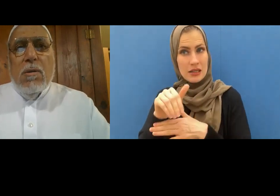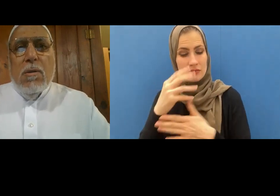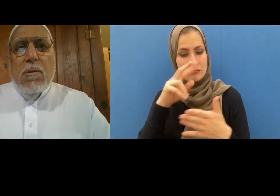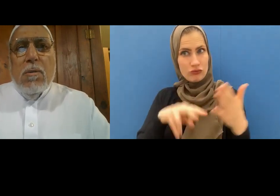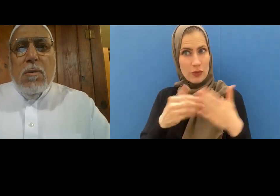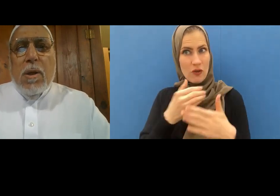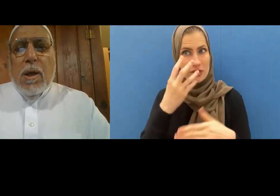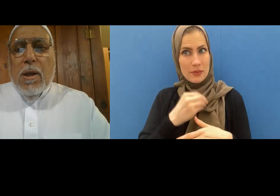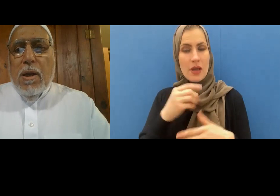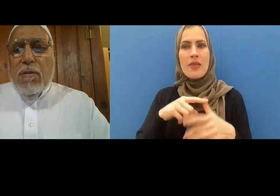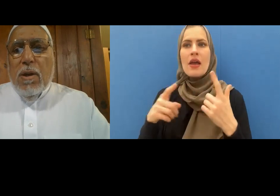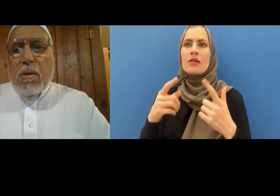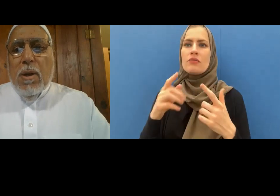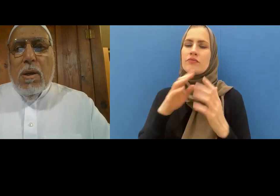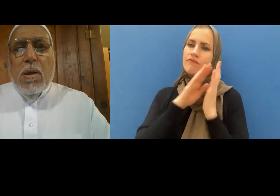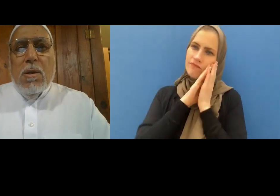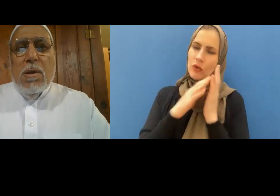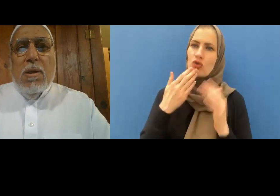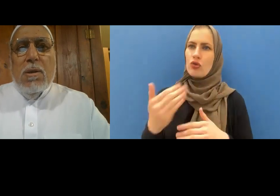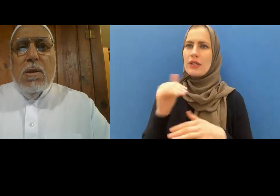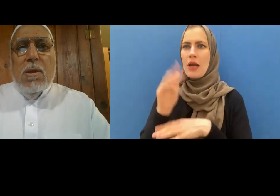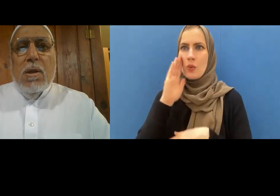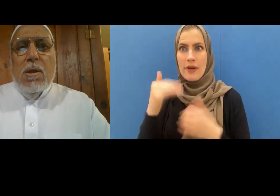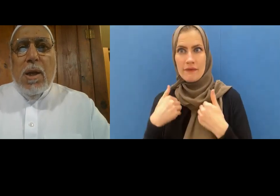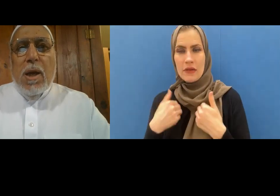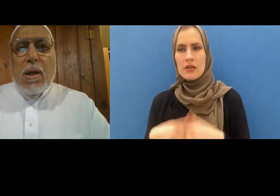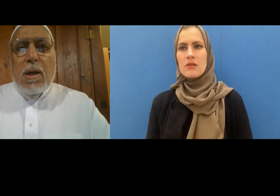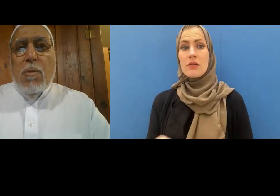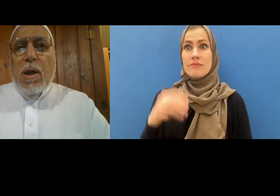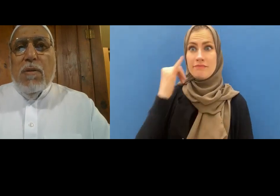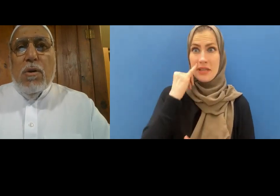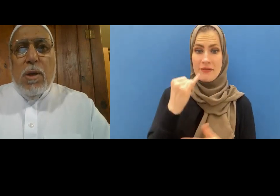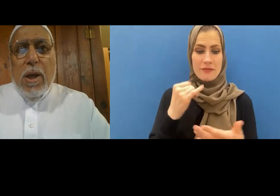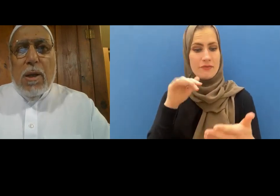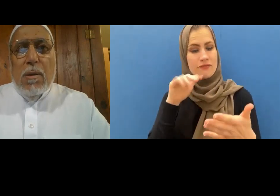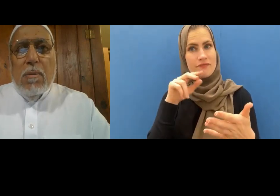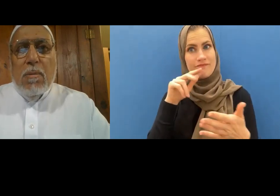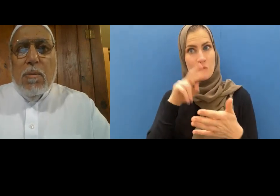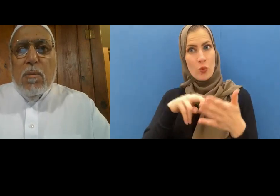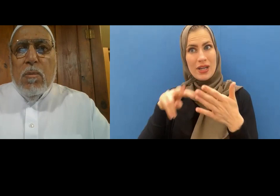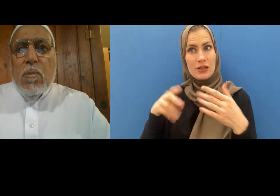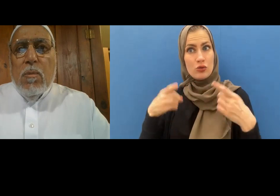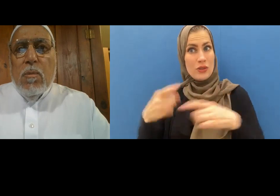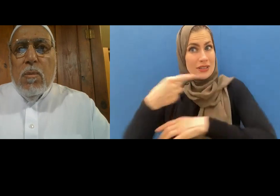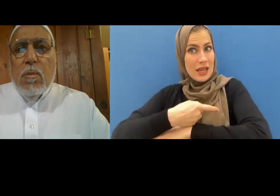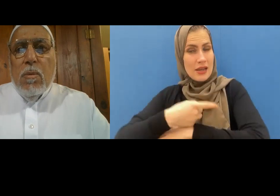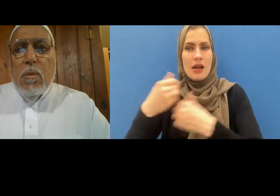night. And if anyone recites it in the day, he will have a good day.